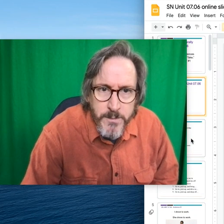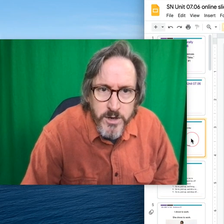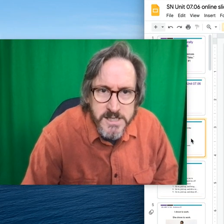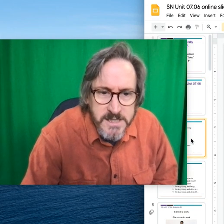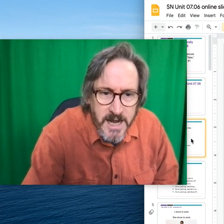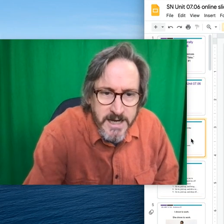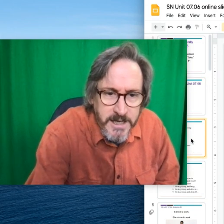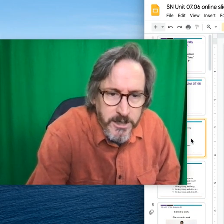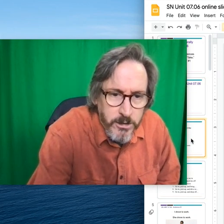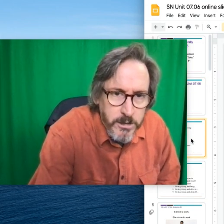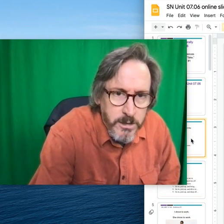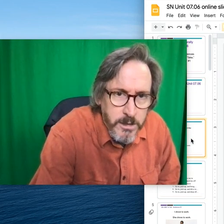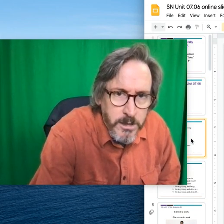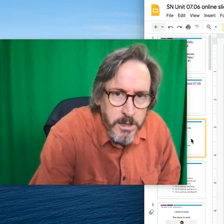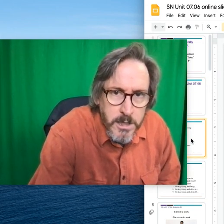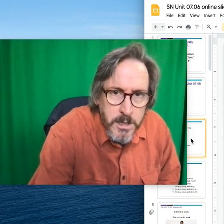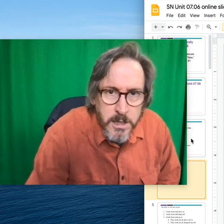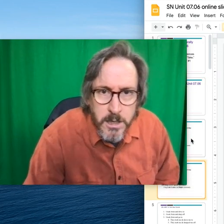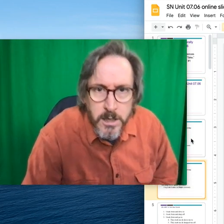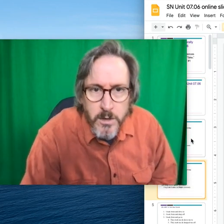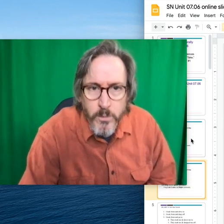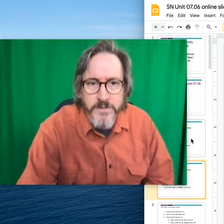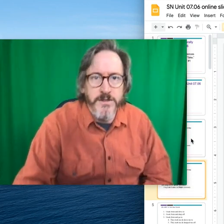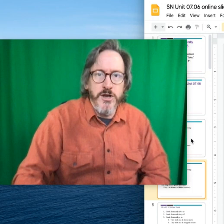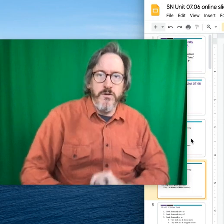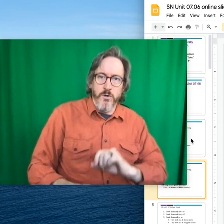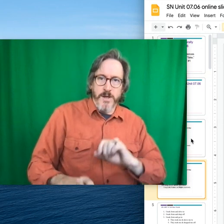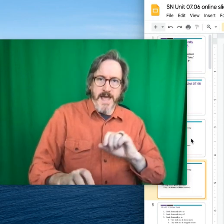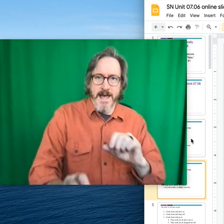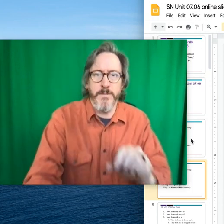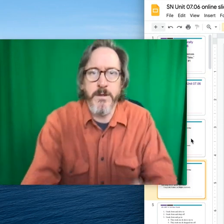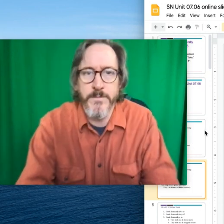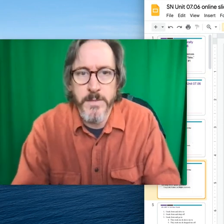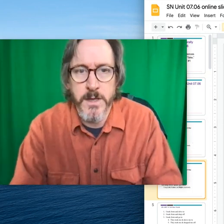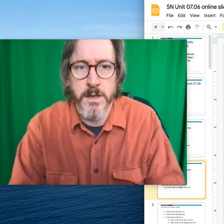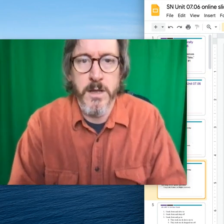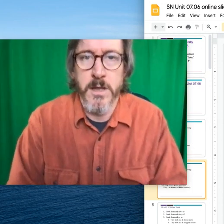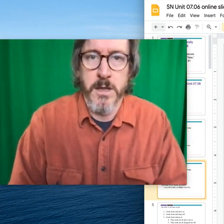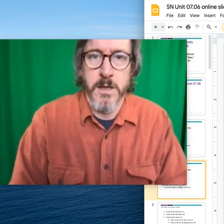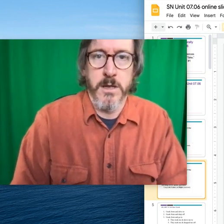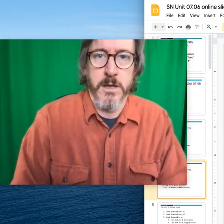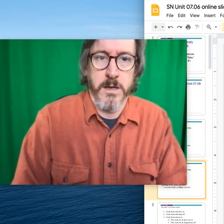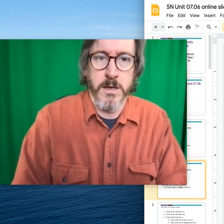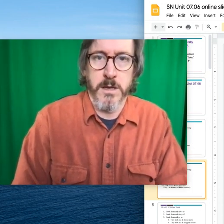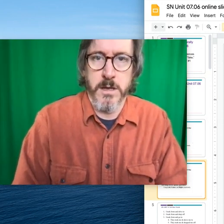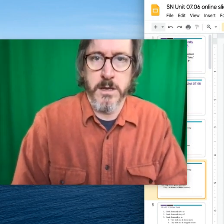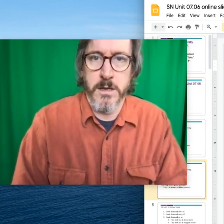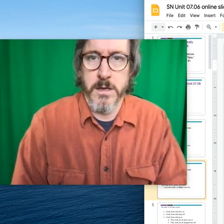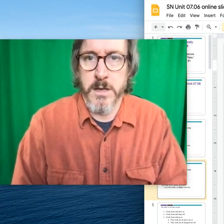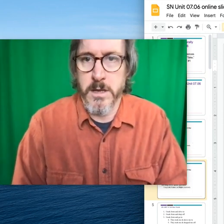I'm going to put in a slide here with the new vocab.